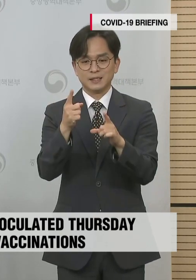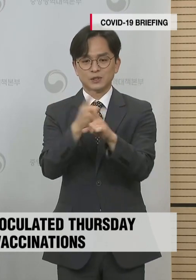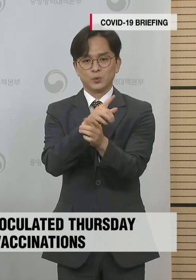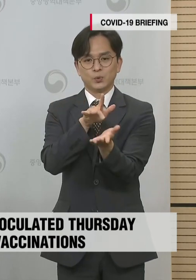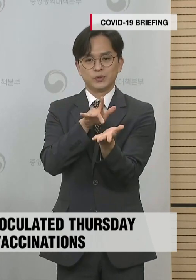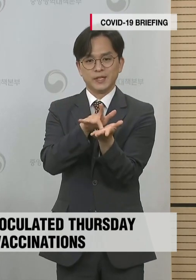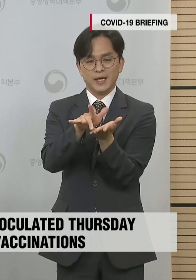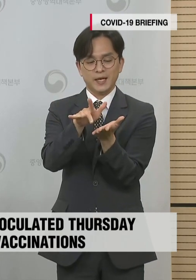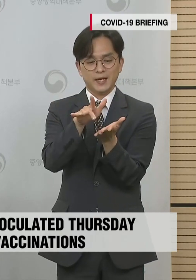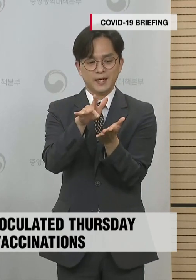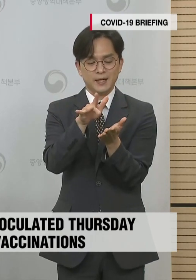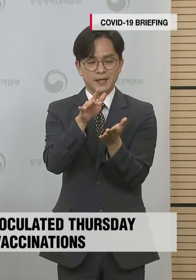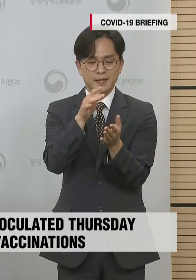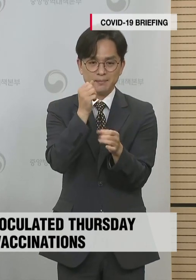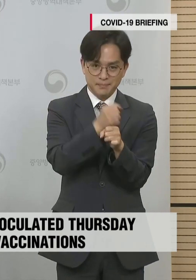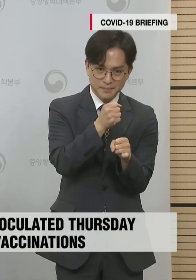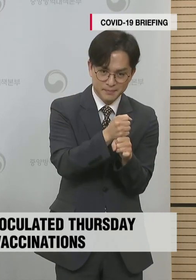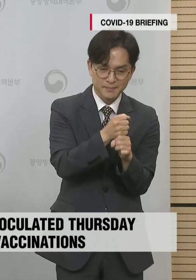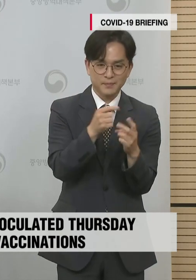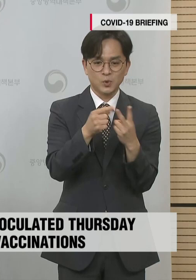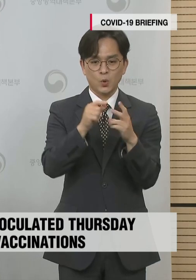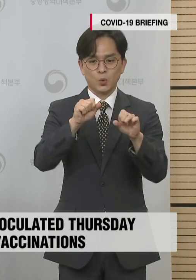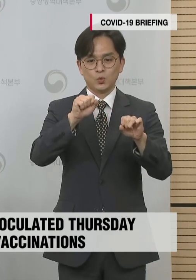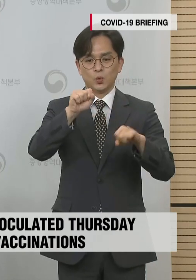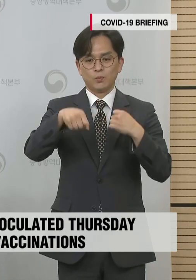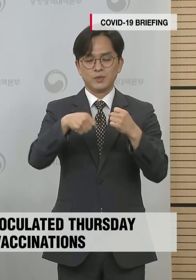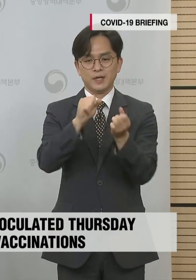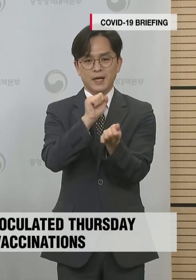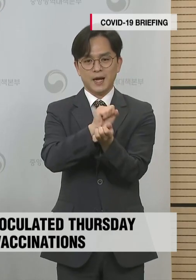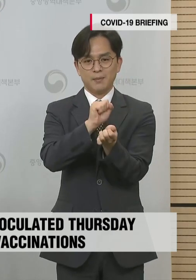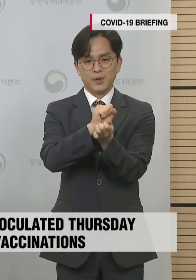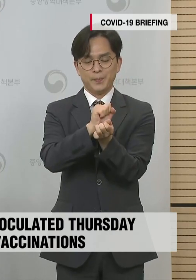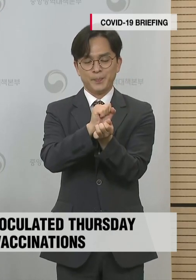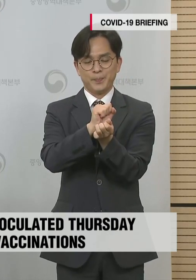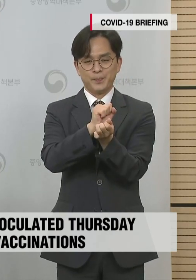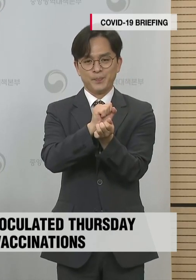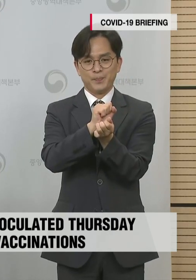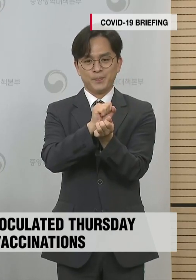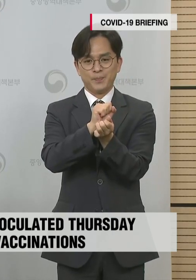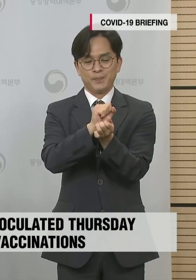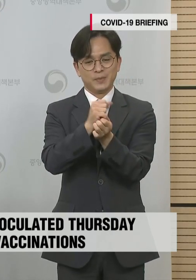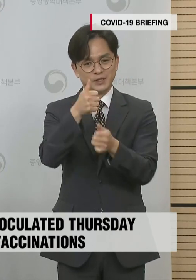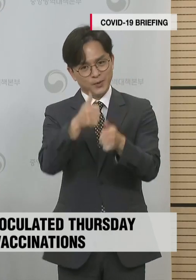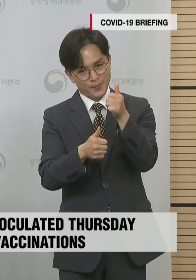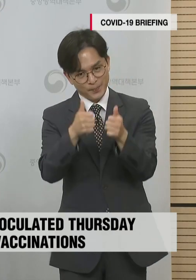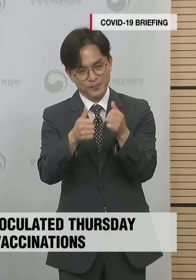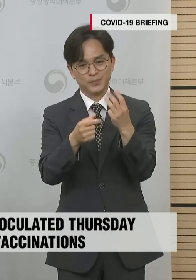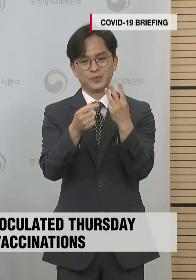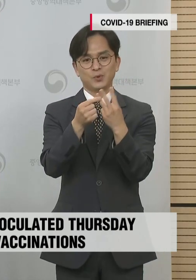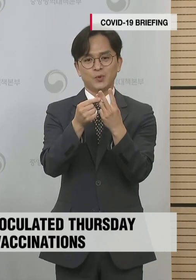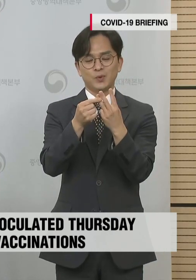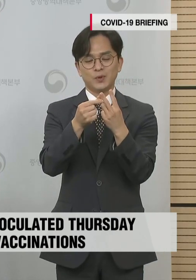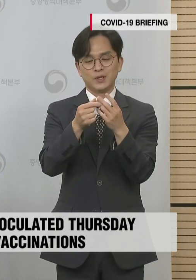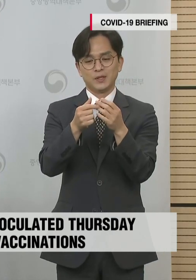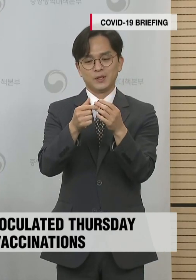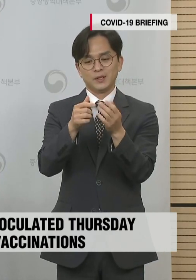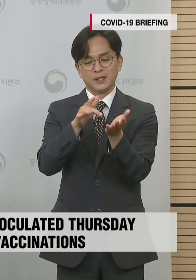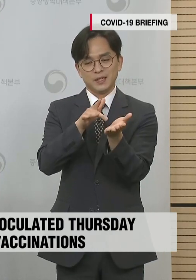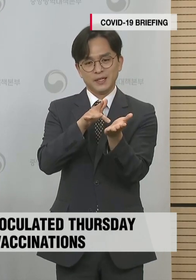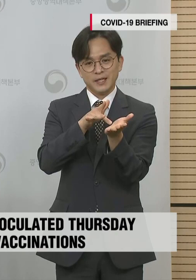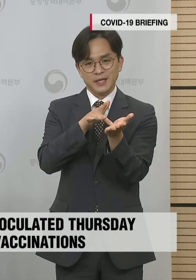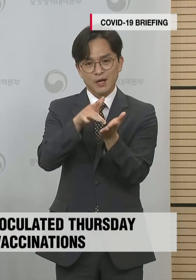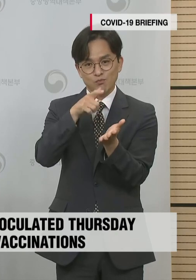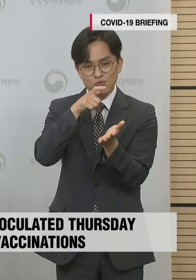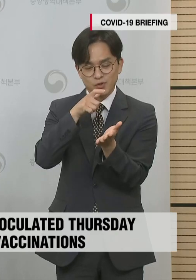will be able to provide the substances that are needed to develop the treatments for many infectious diseases, including